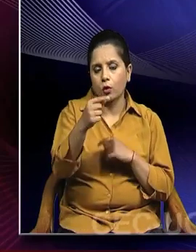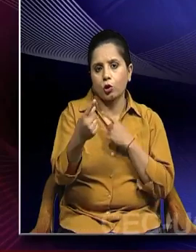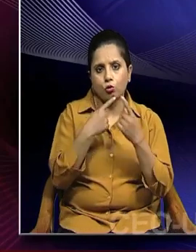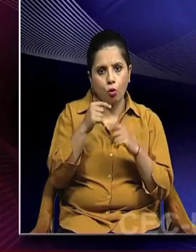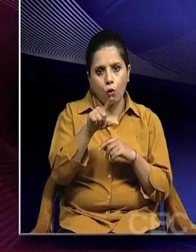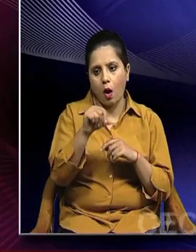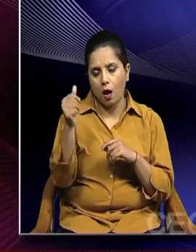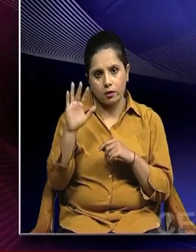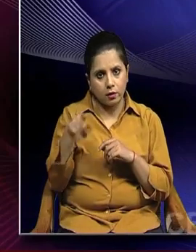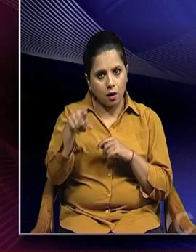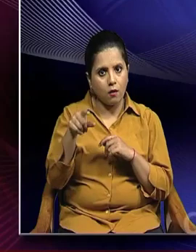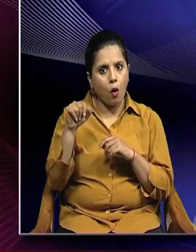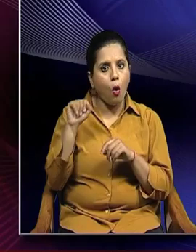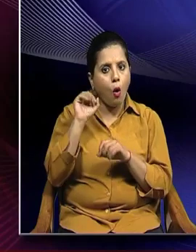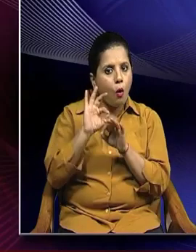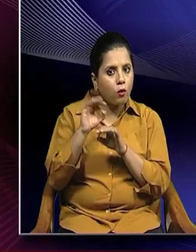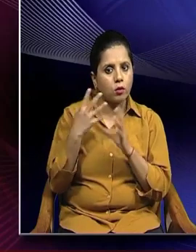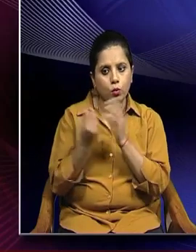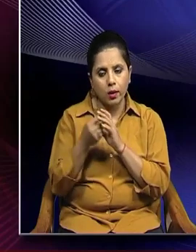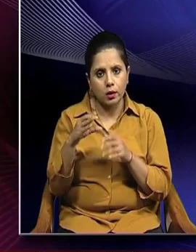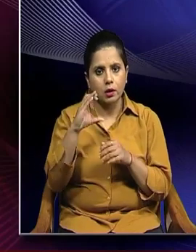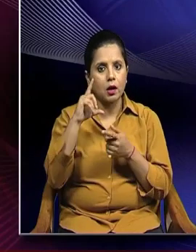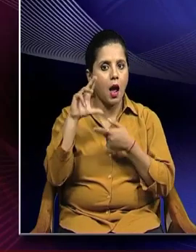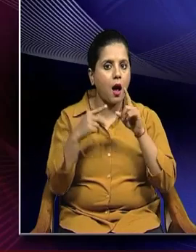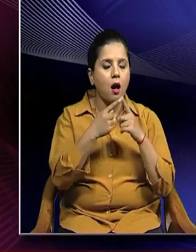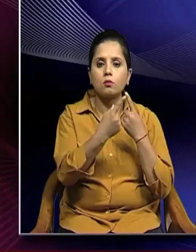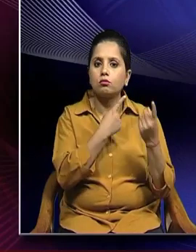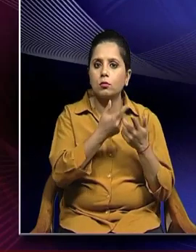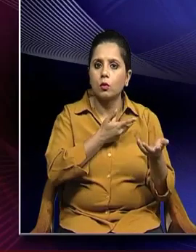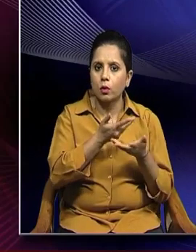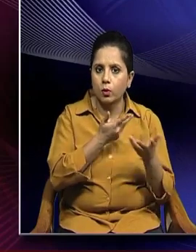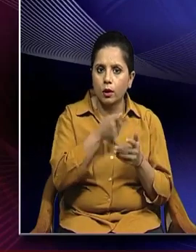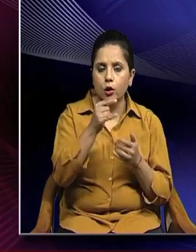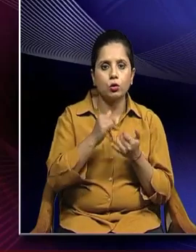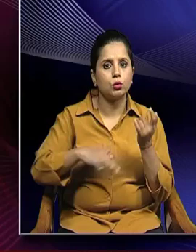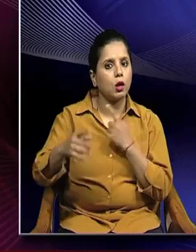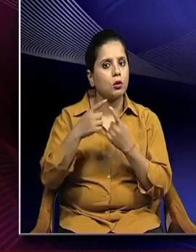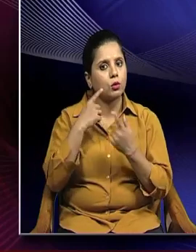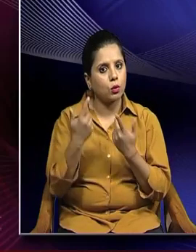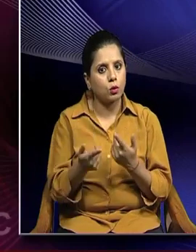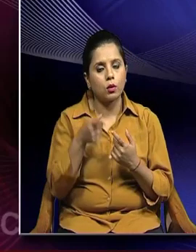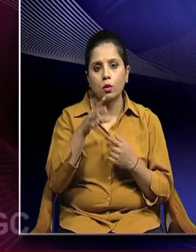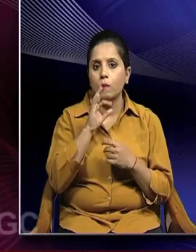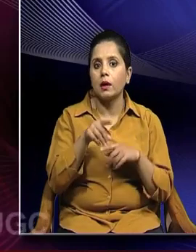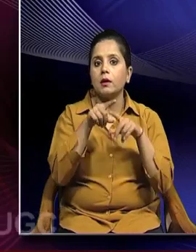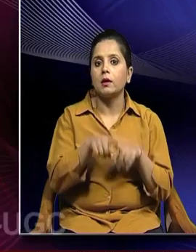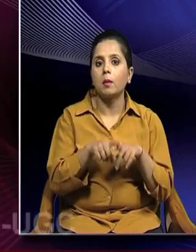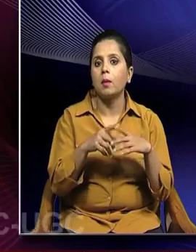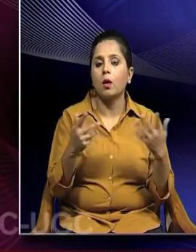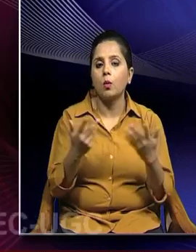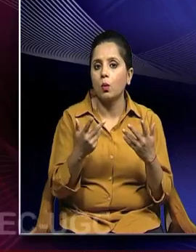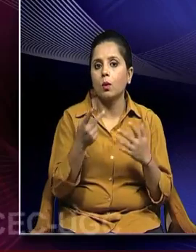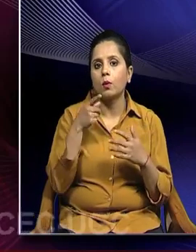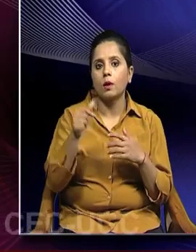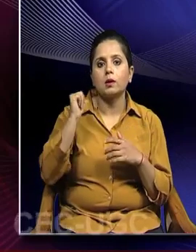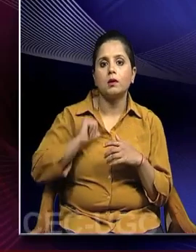your colleagues, the way you talk to your clients, the way you interact in society, that would be dependent on the